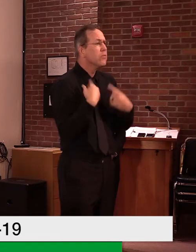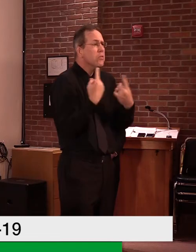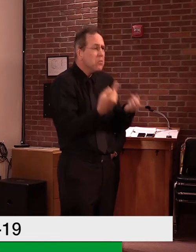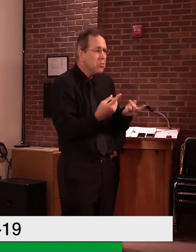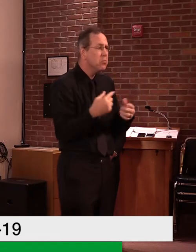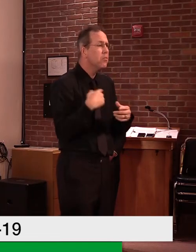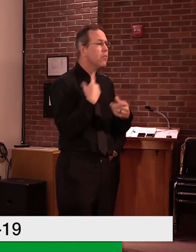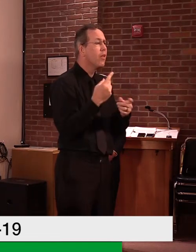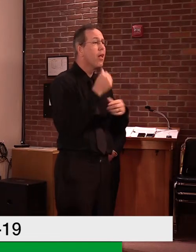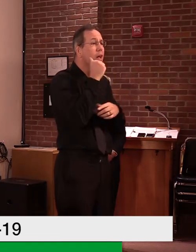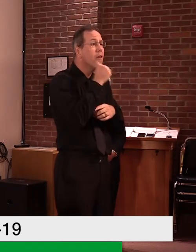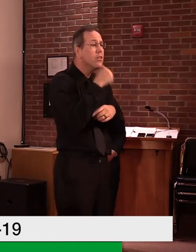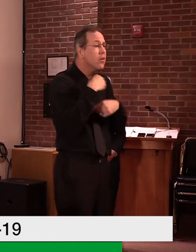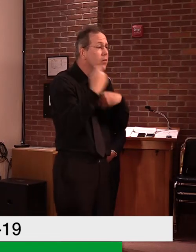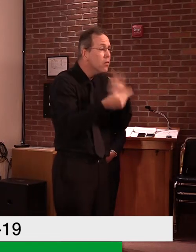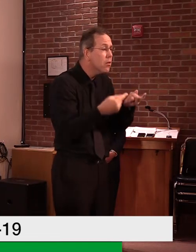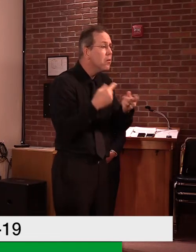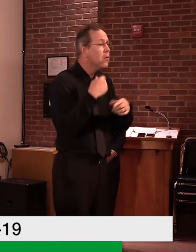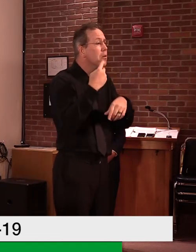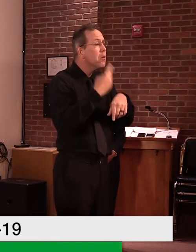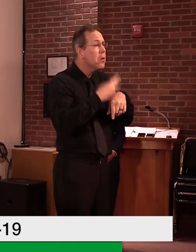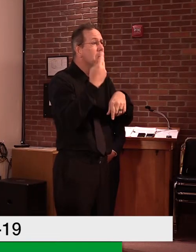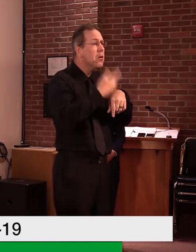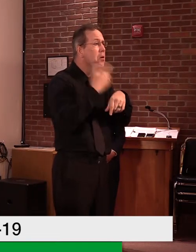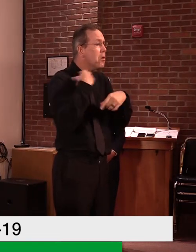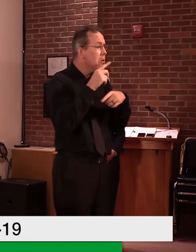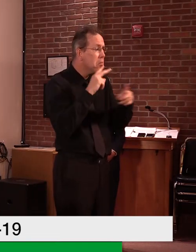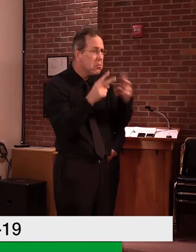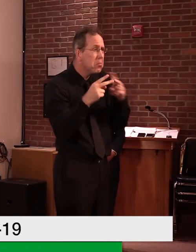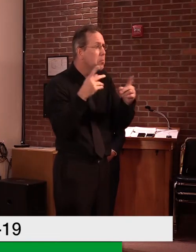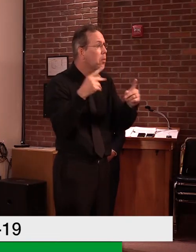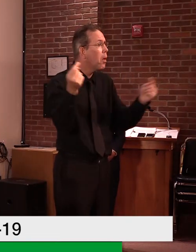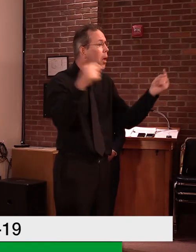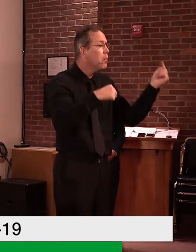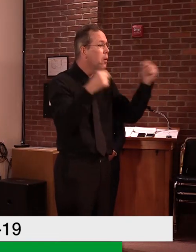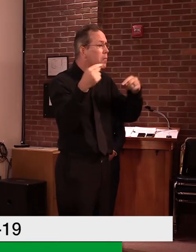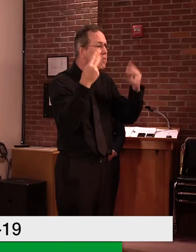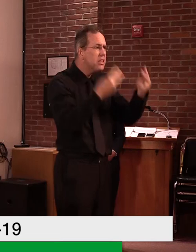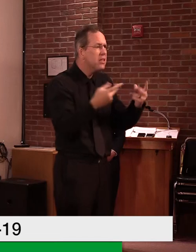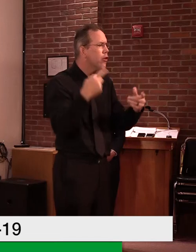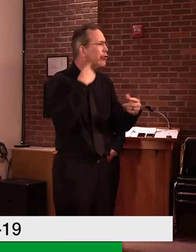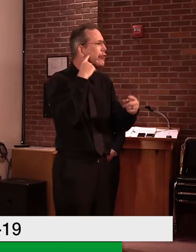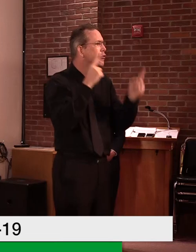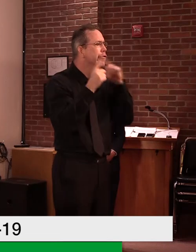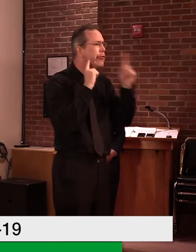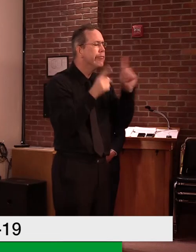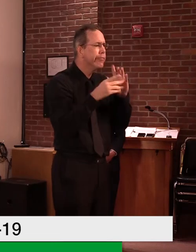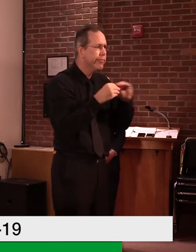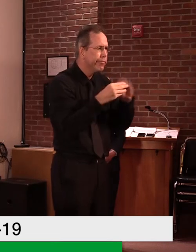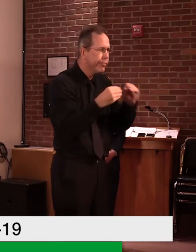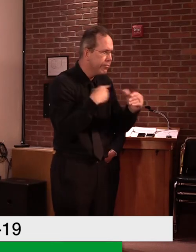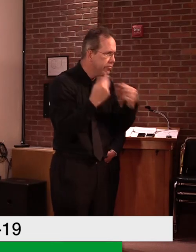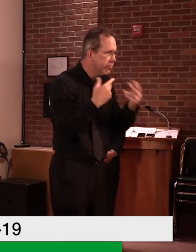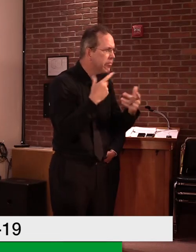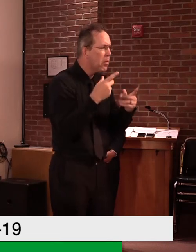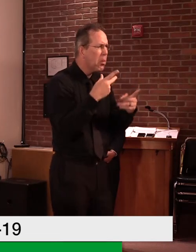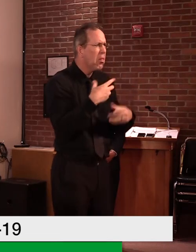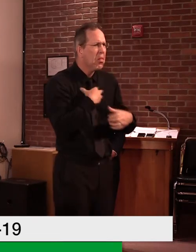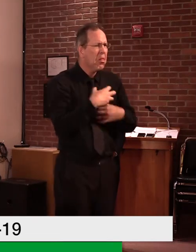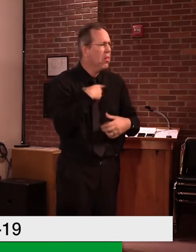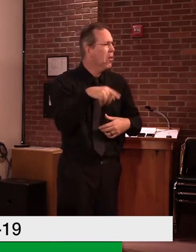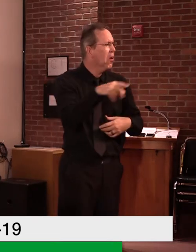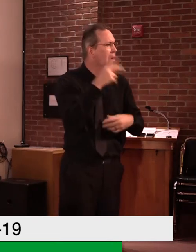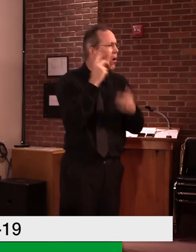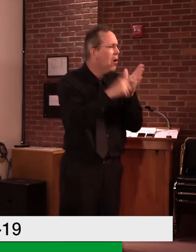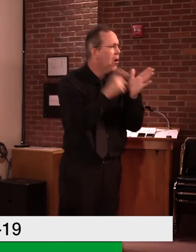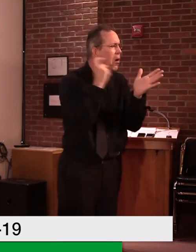media, we've heard many reports of non-compliance. But our numbers show Vermonters have stepped up to